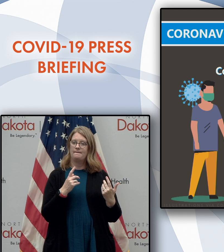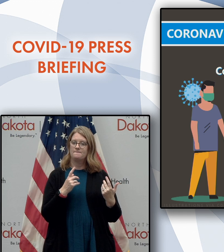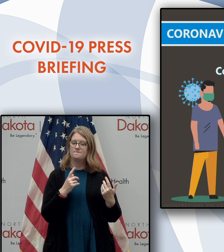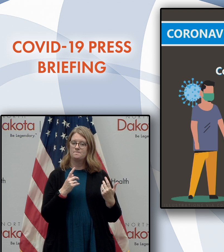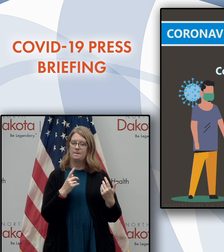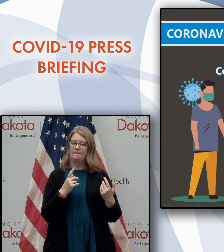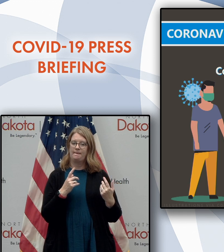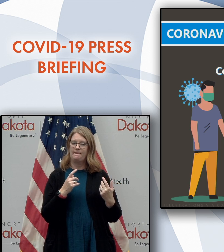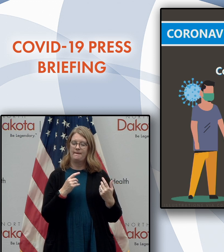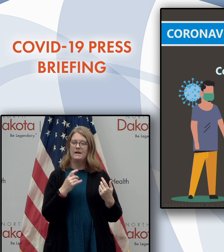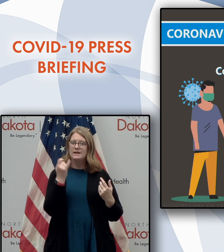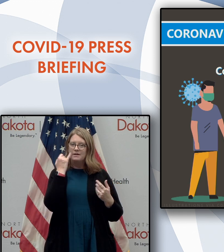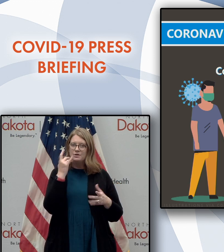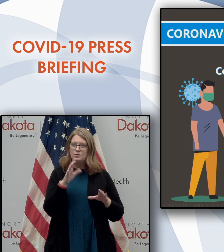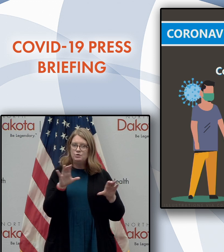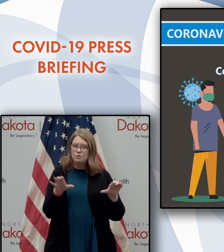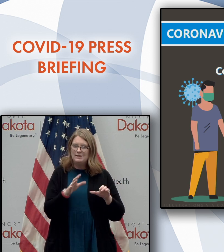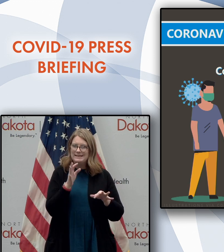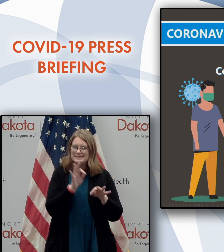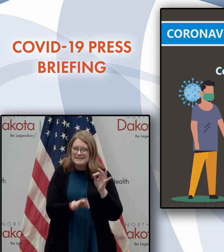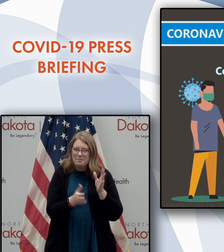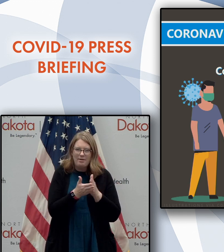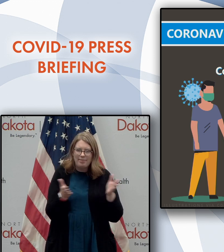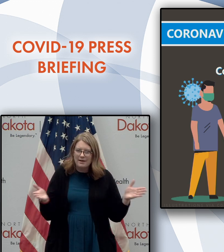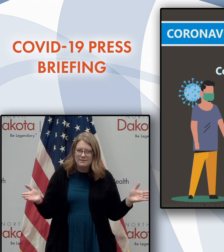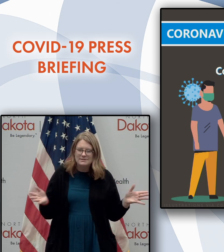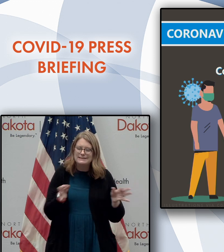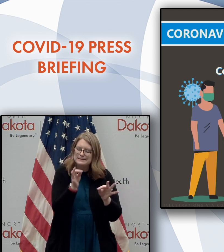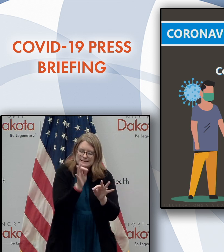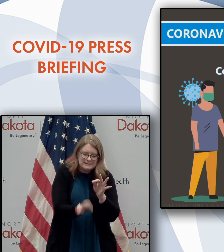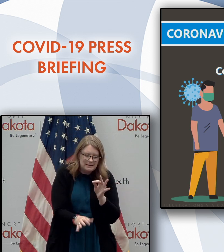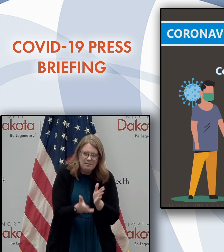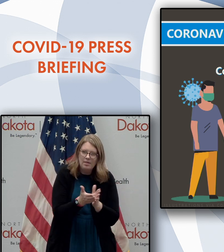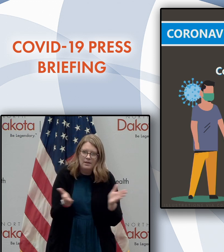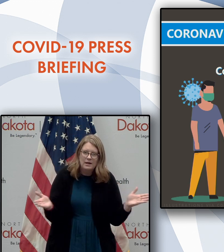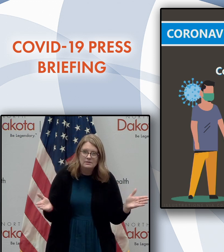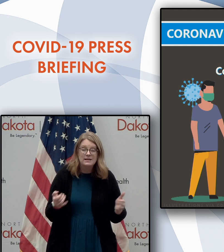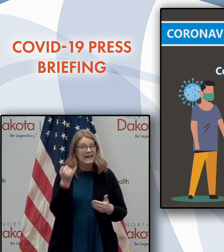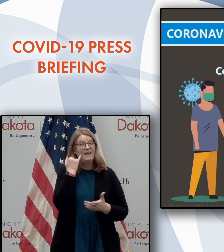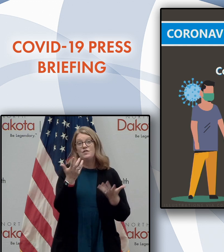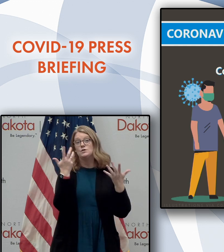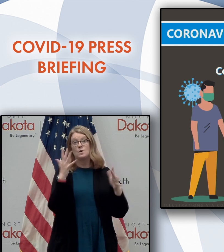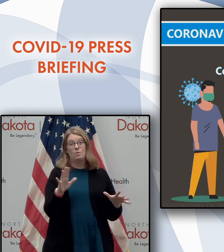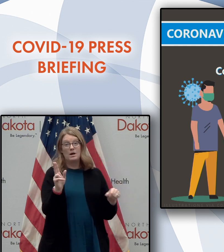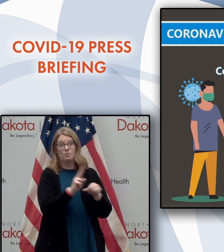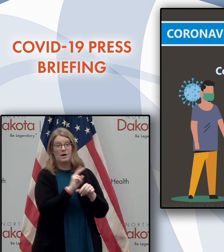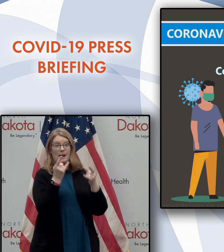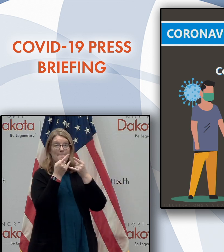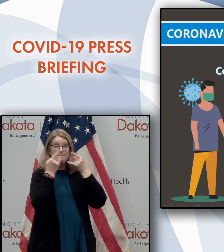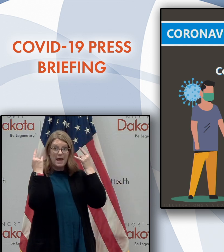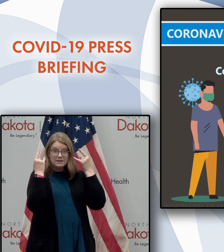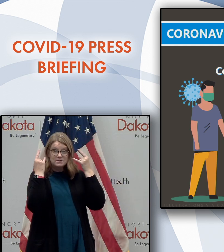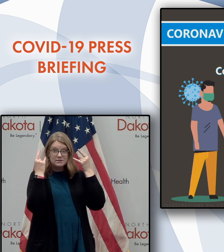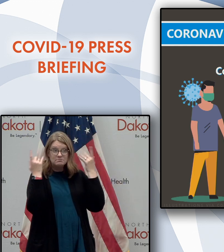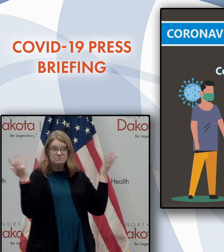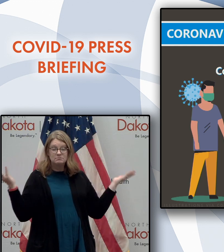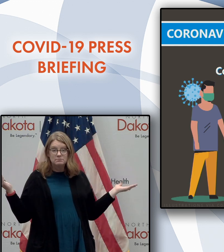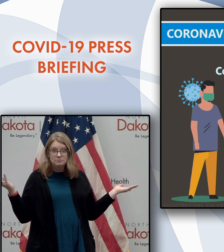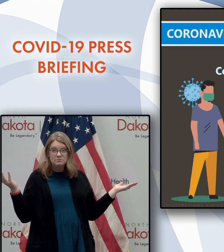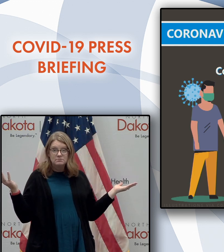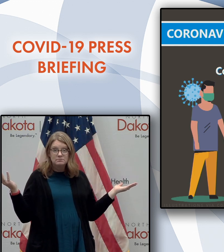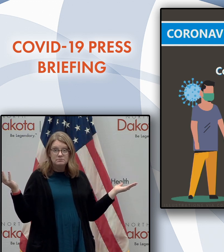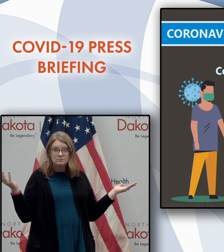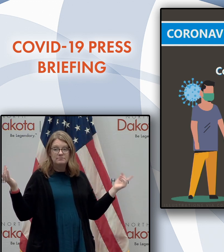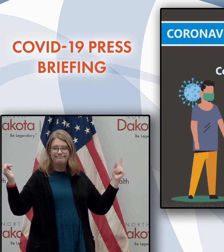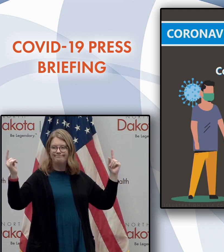if we can practice those simple things. And again, so if people are not wanting to wear masks, it's very easy to not wear masks.